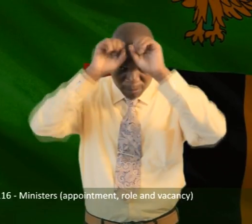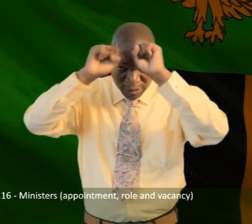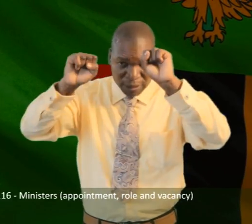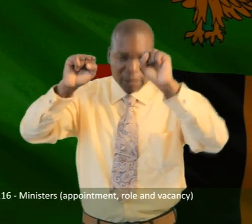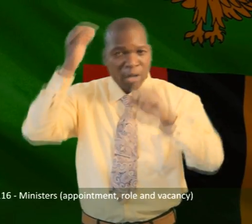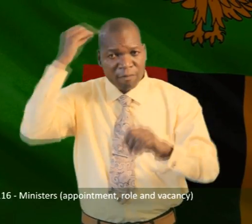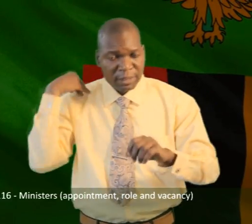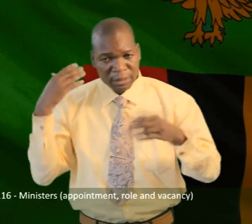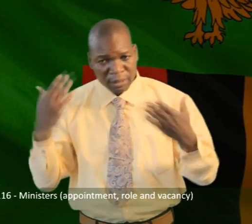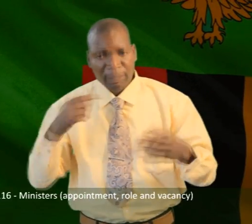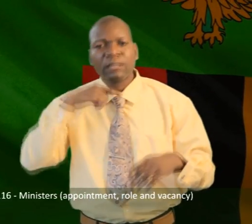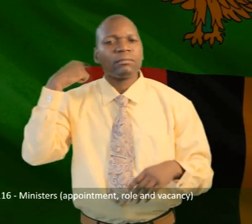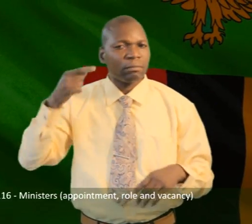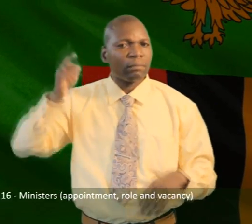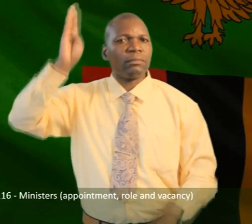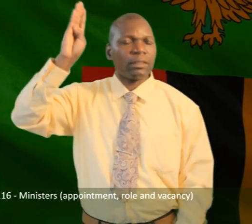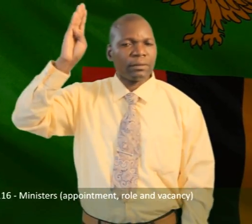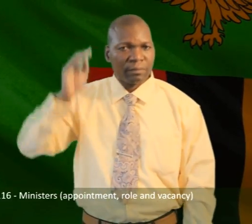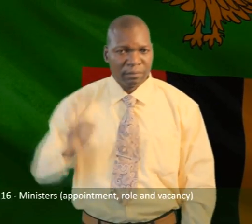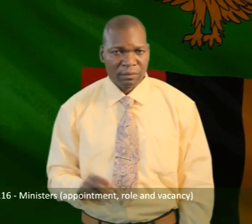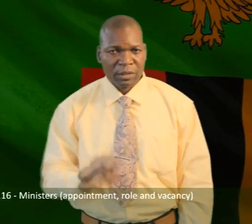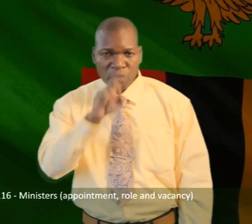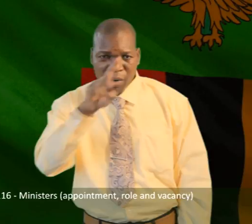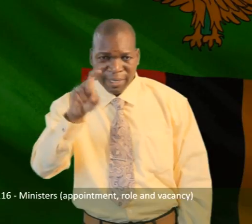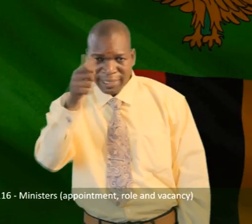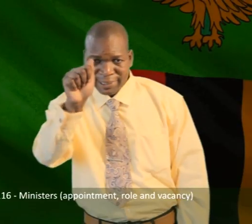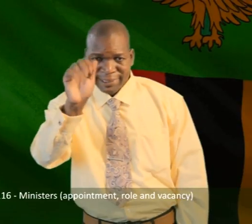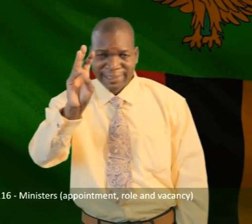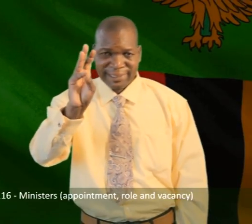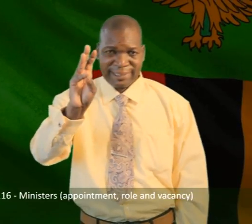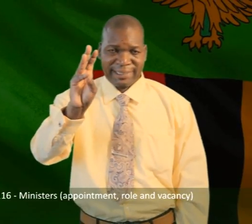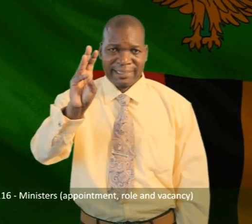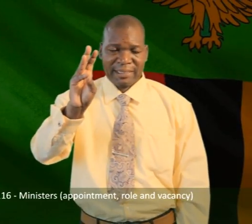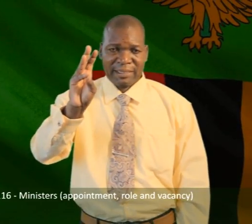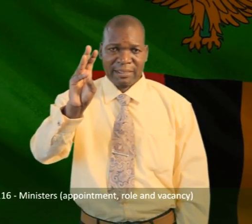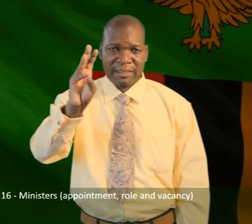116. Ministers, that is appointment, role, and vacancy.